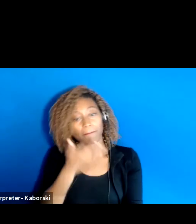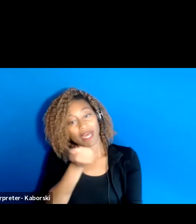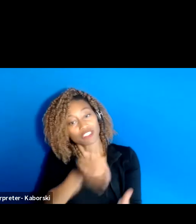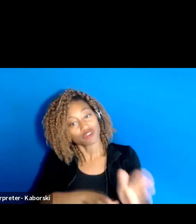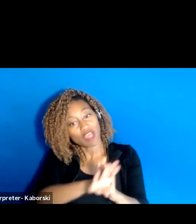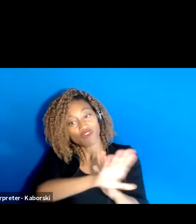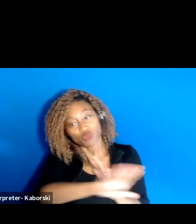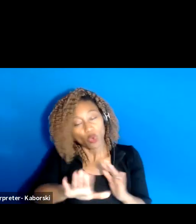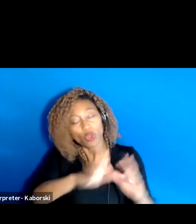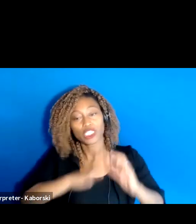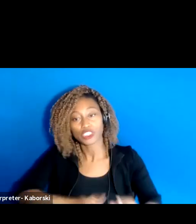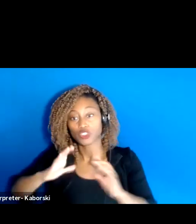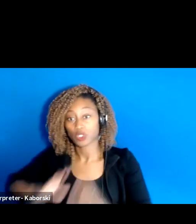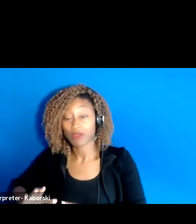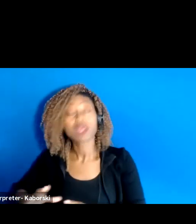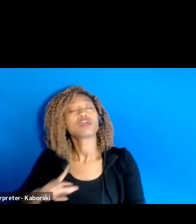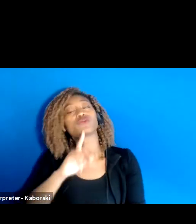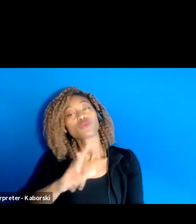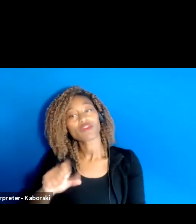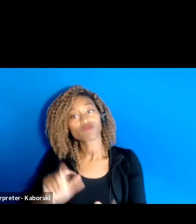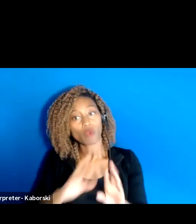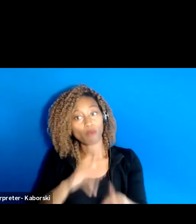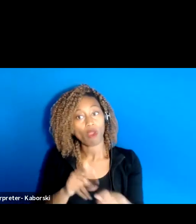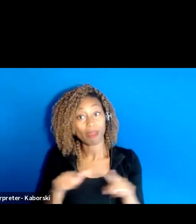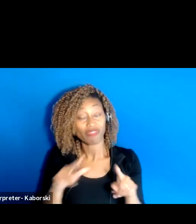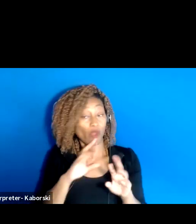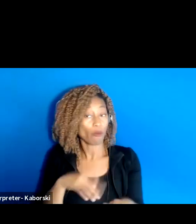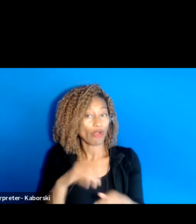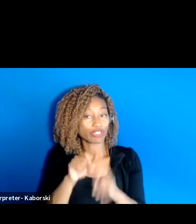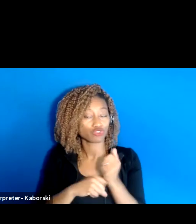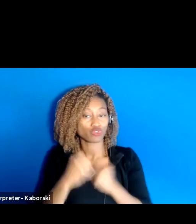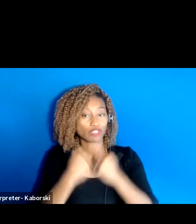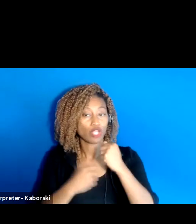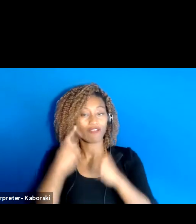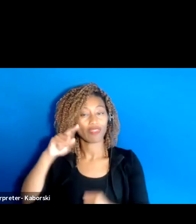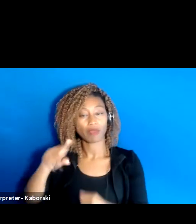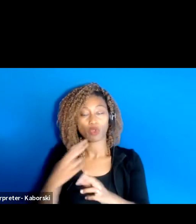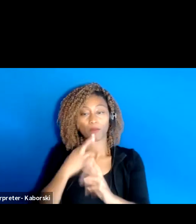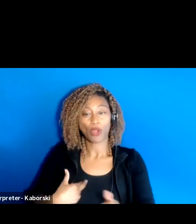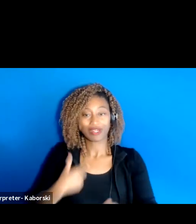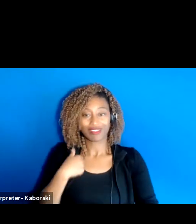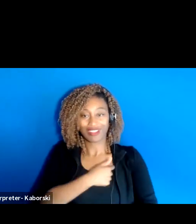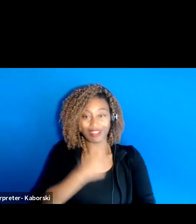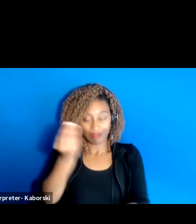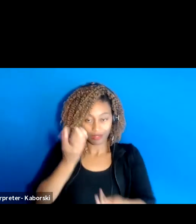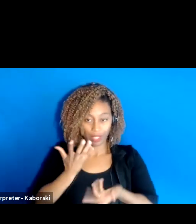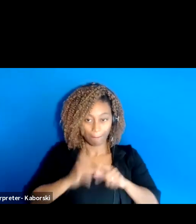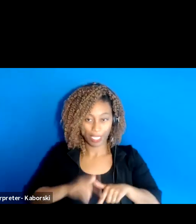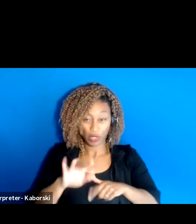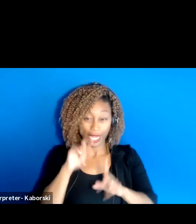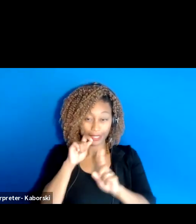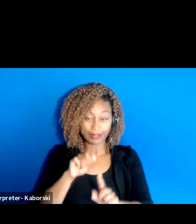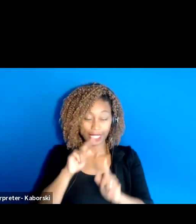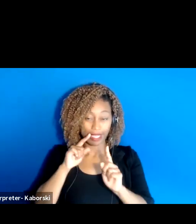the reporting structure has been set up for them to just report to us based on the objectives that